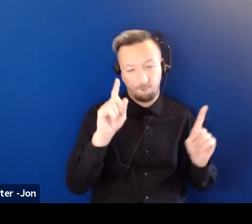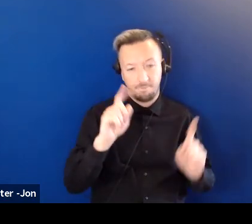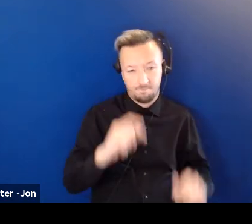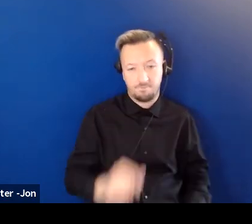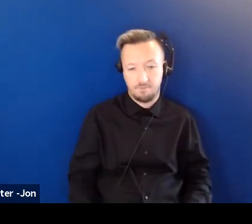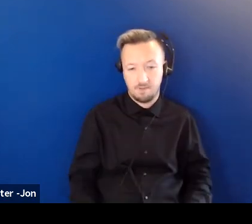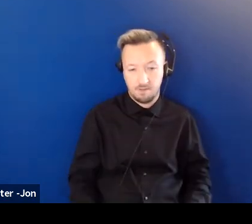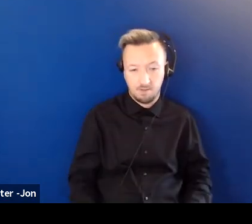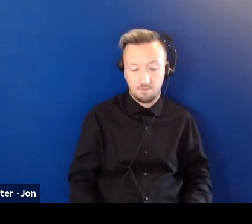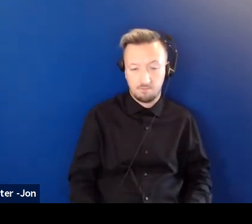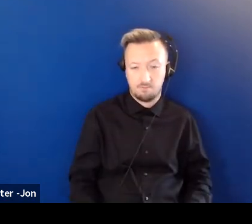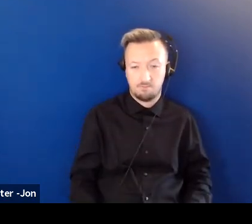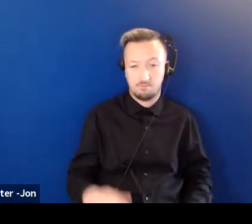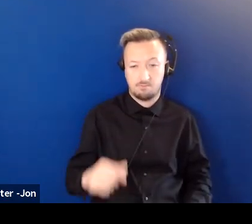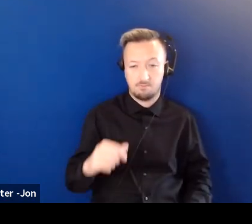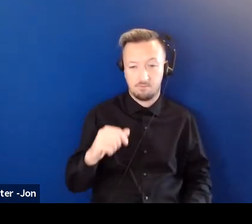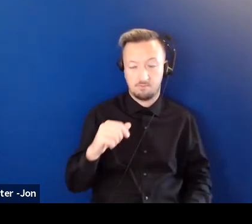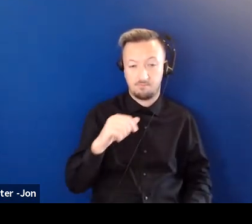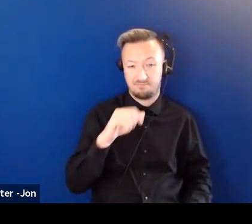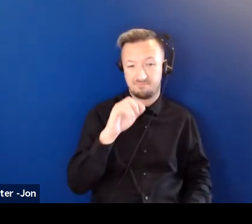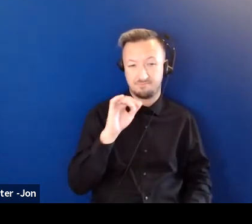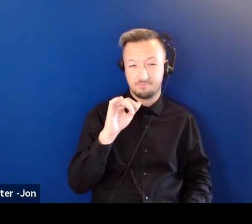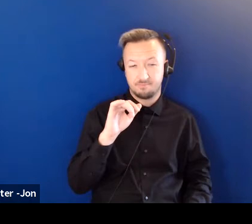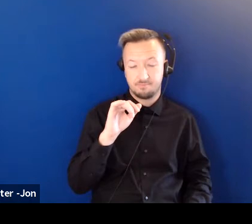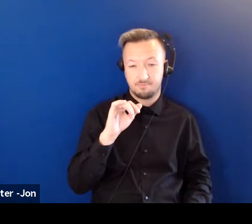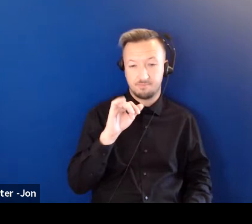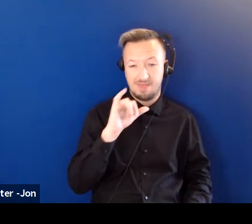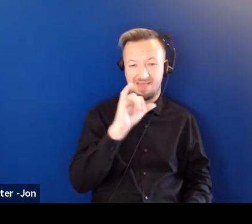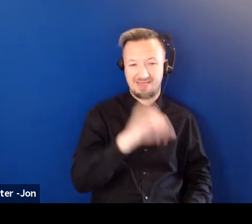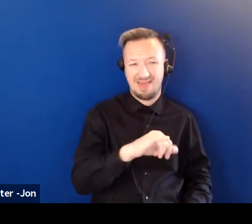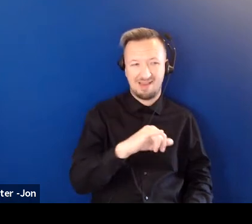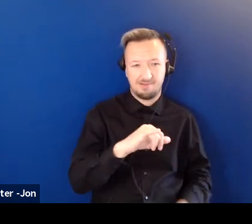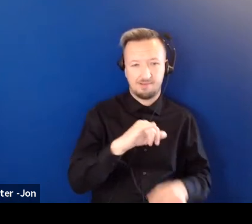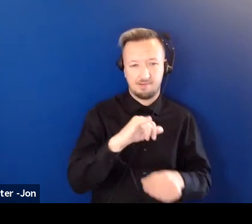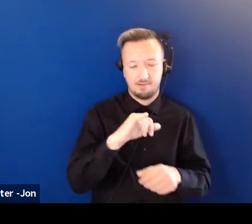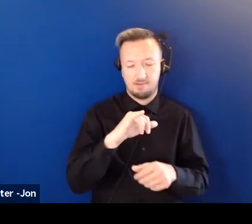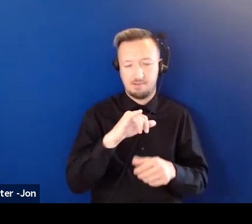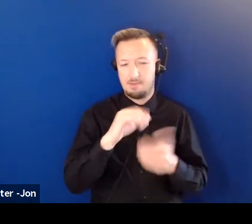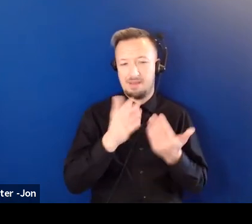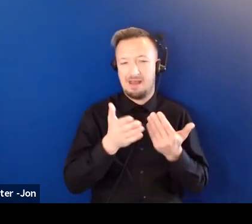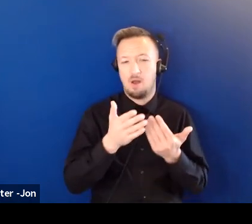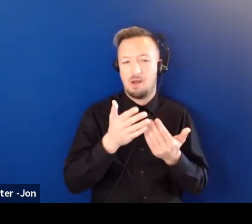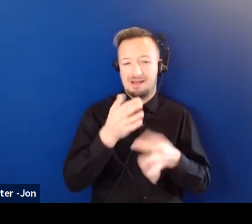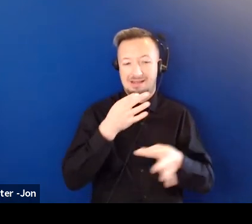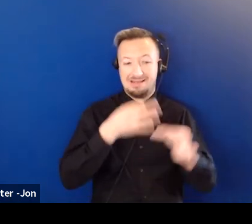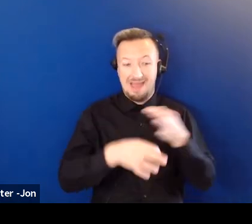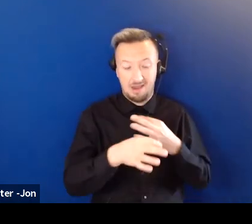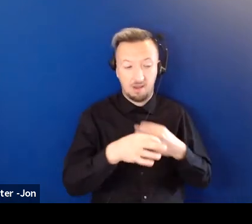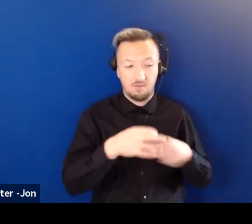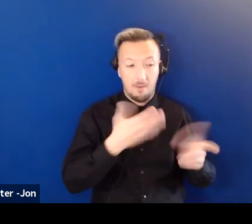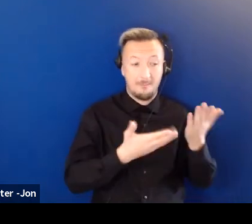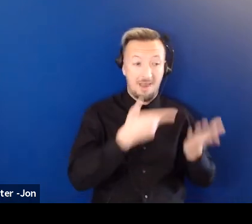beyond. This kind of eases that burden of having to unlearn